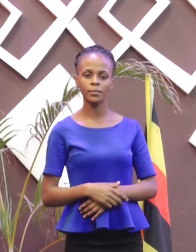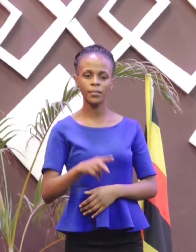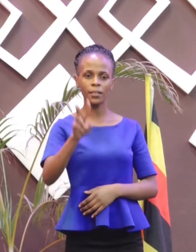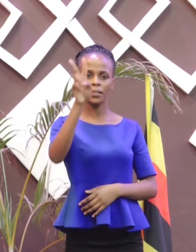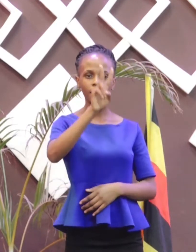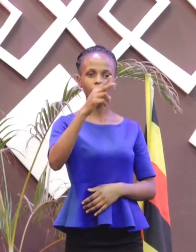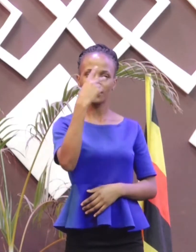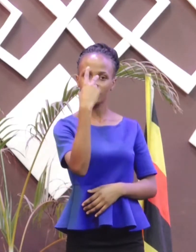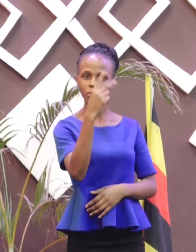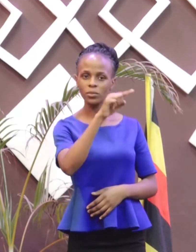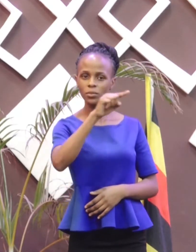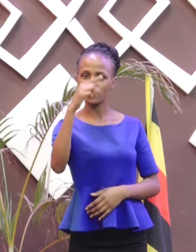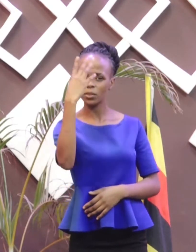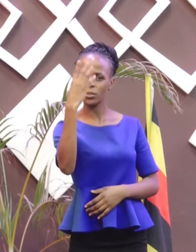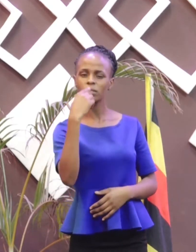Verses 2 to 4.